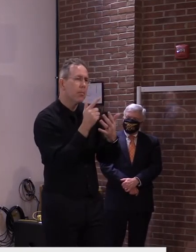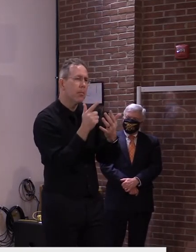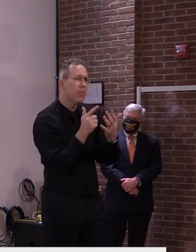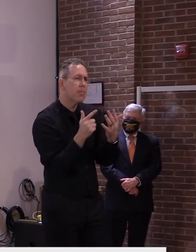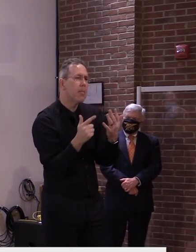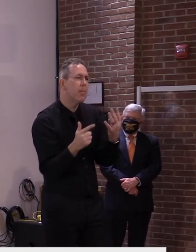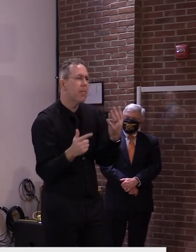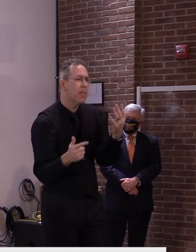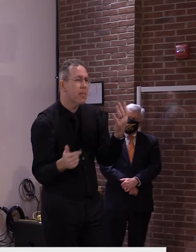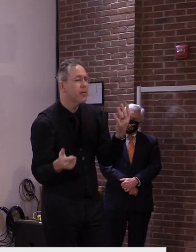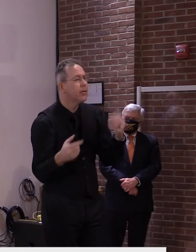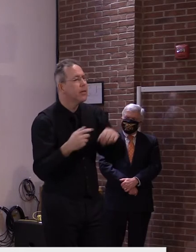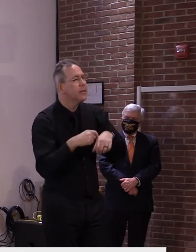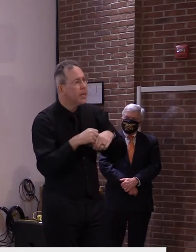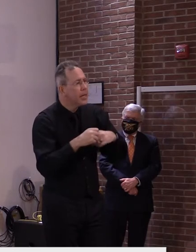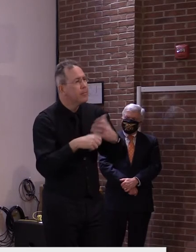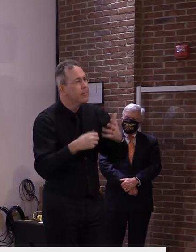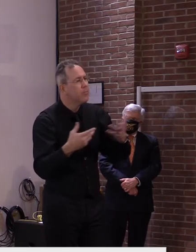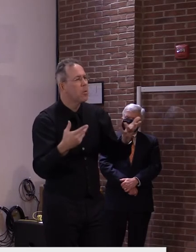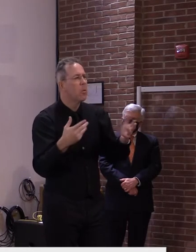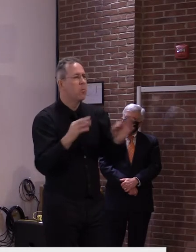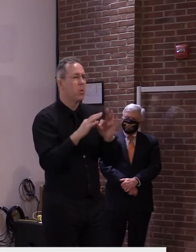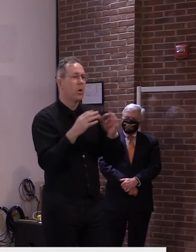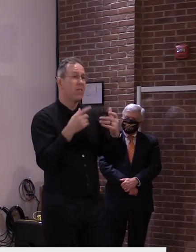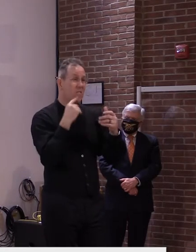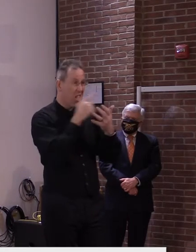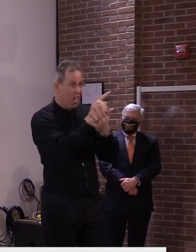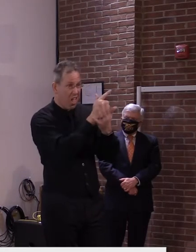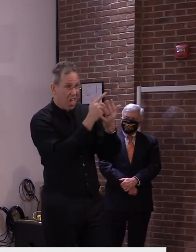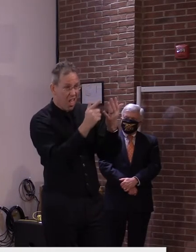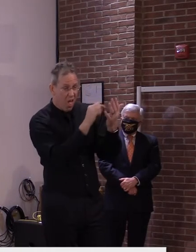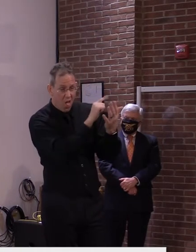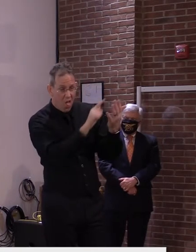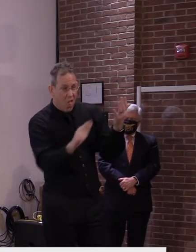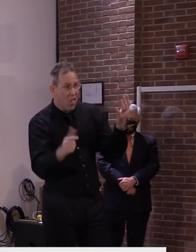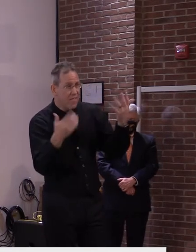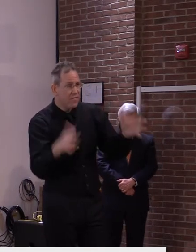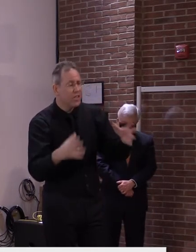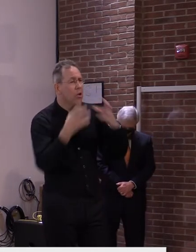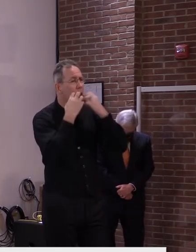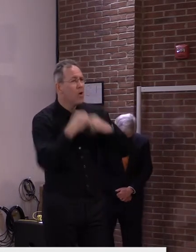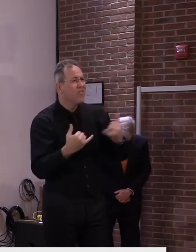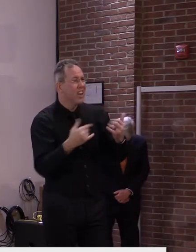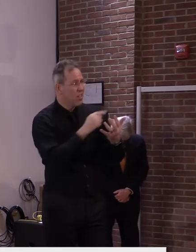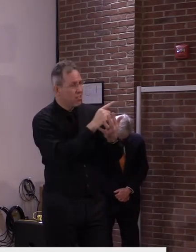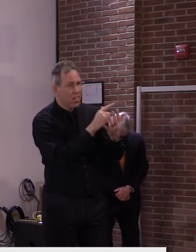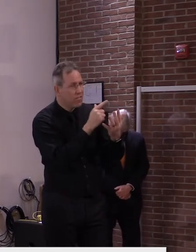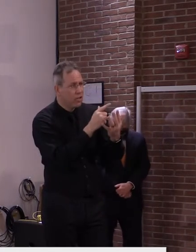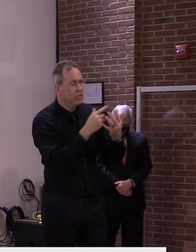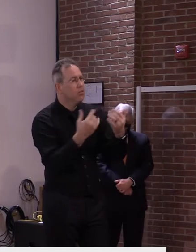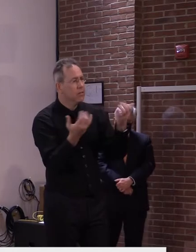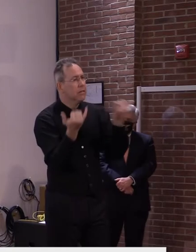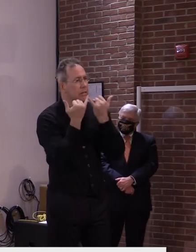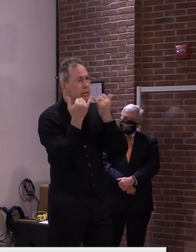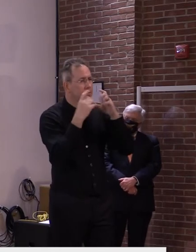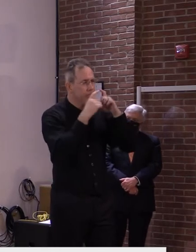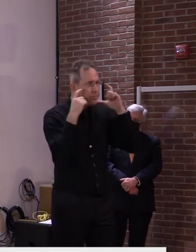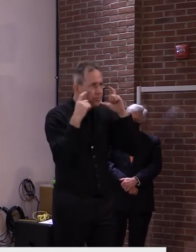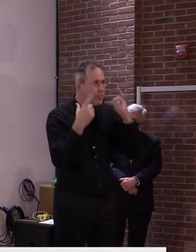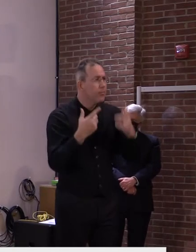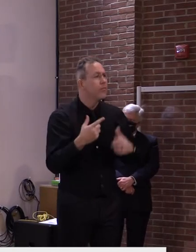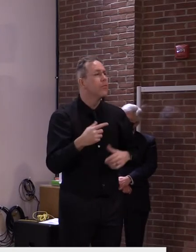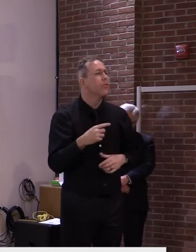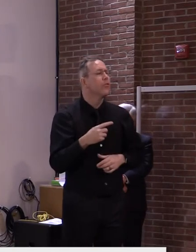we have to keep doing what we're doing. Even if you've, as I said, I think it was on Tuesday, even if you've received the vaccine of late,